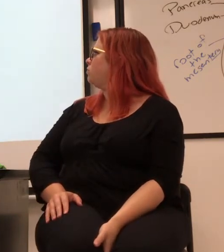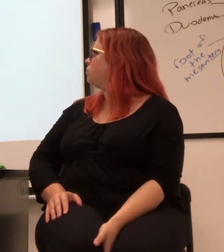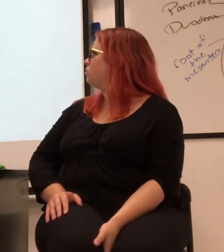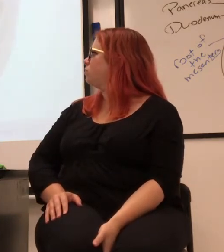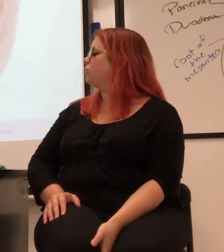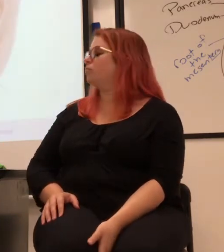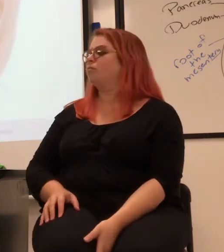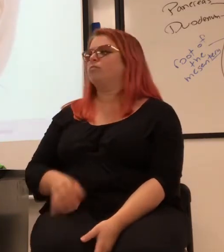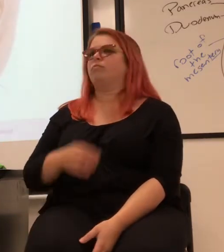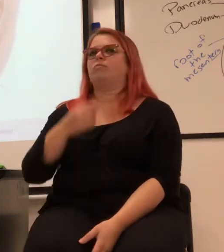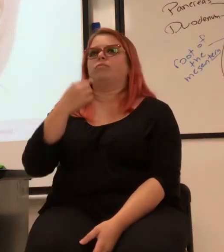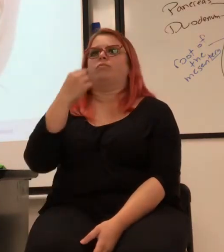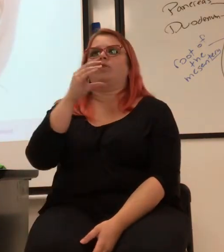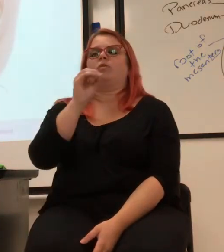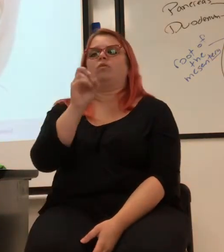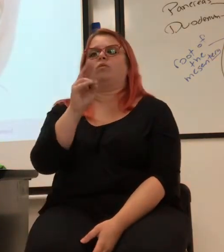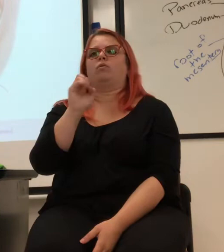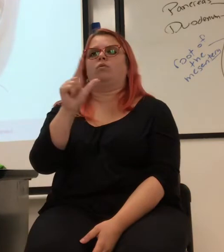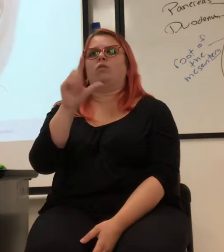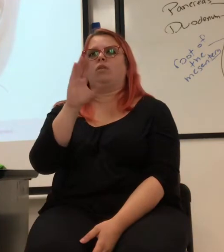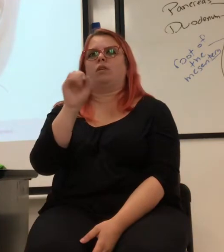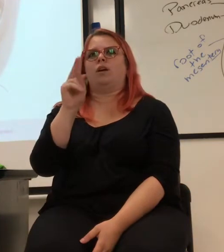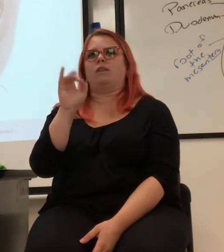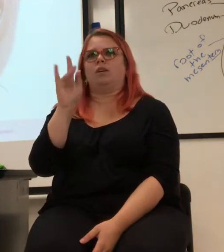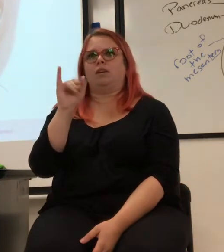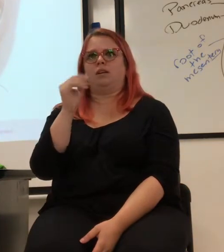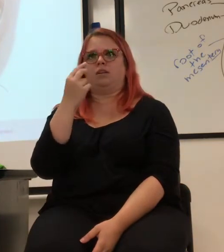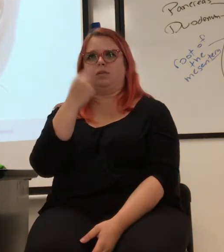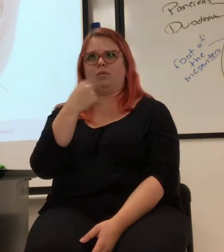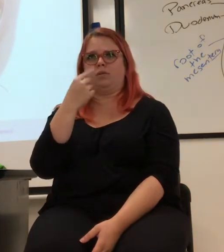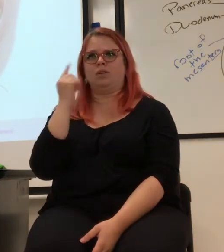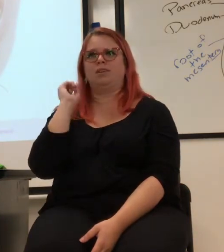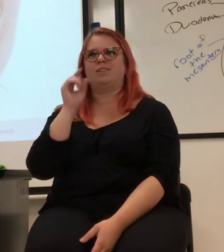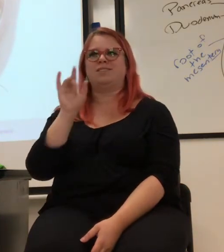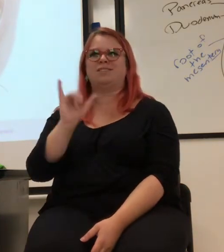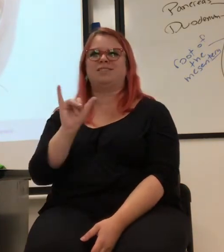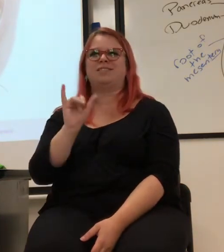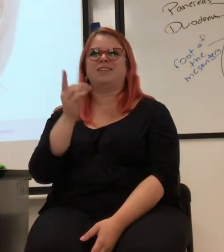The oral cavity shown here is kind of like the dental hygienist view.